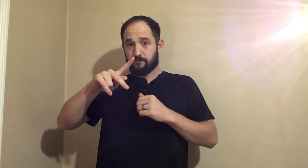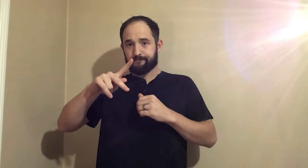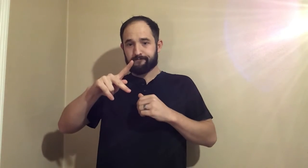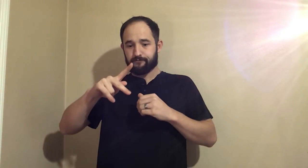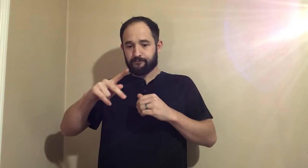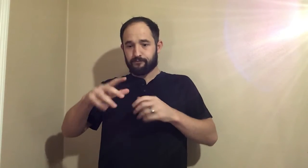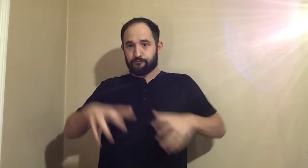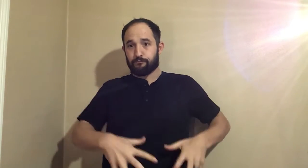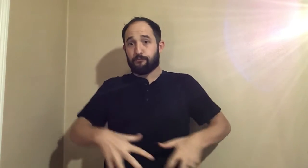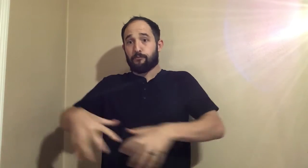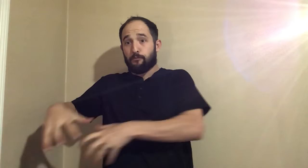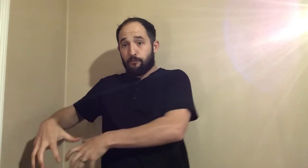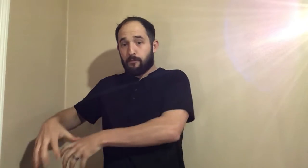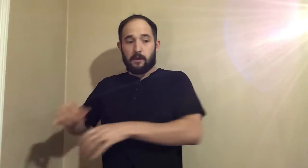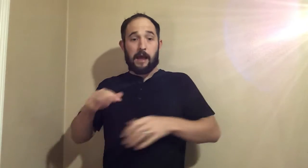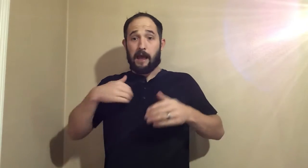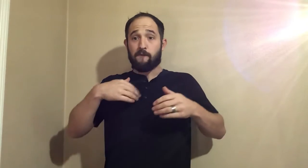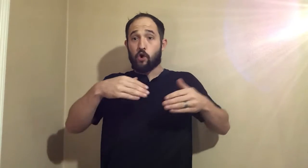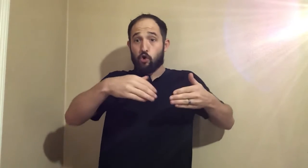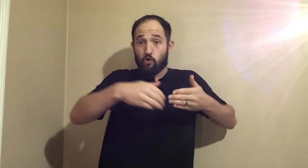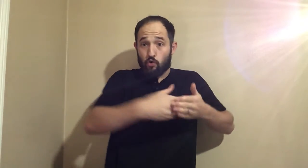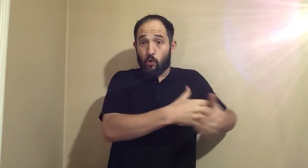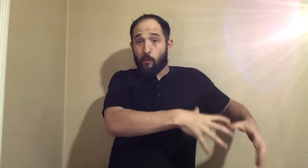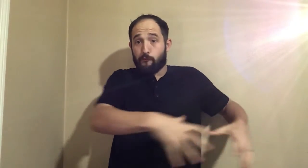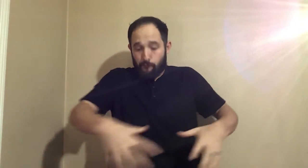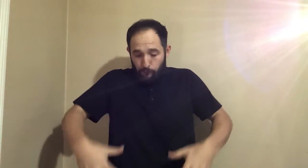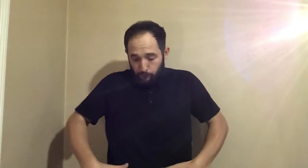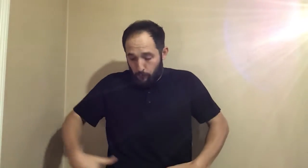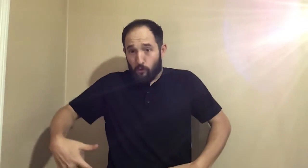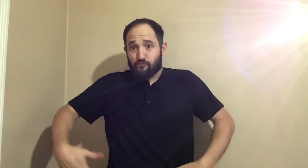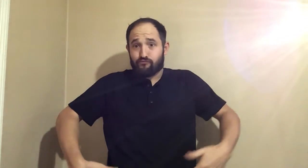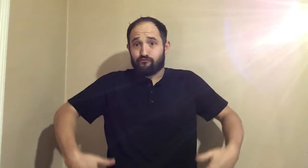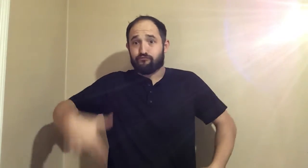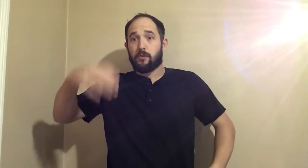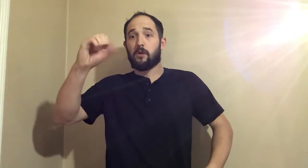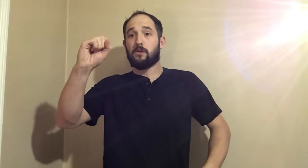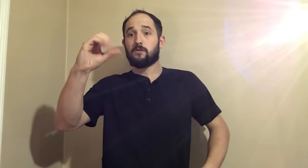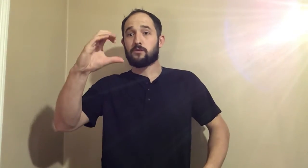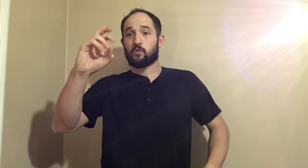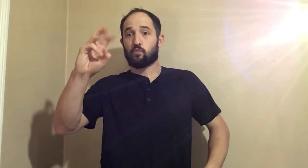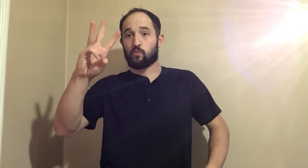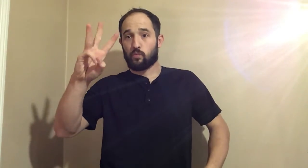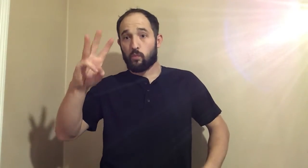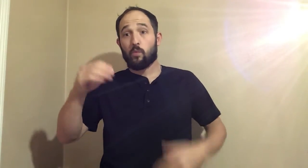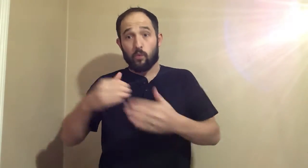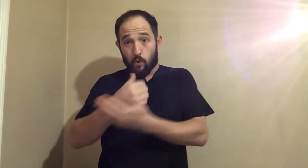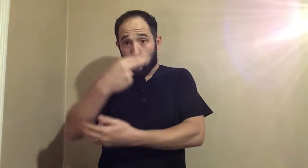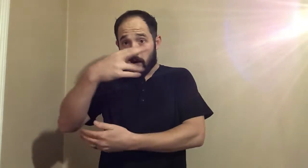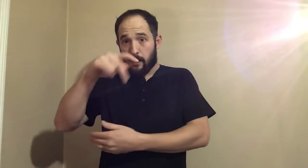put things back together. She's been in physical therapy, but finds that her pain and anxiety prevent her from following